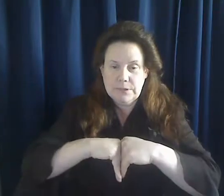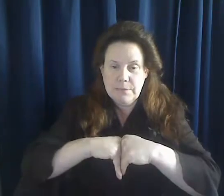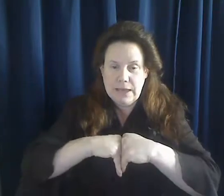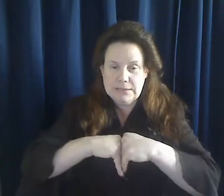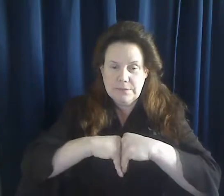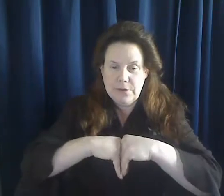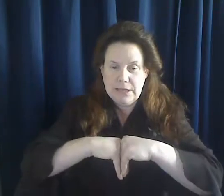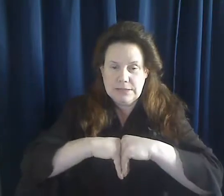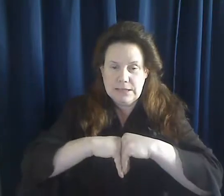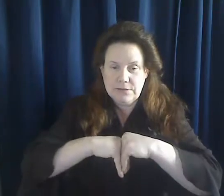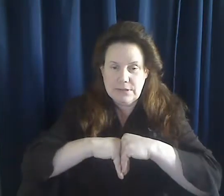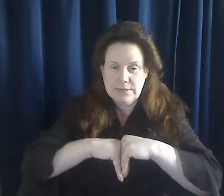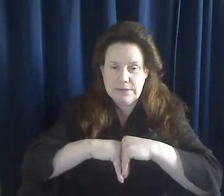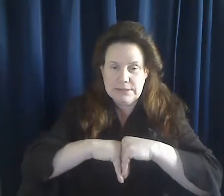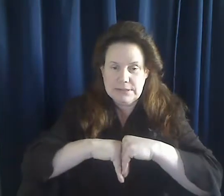the backs of your hand together like this,